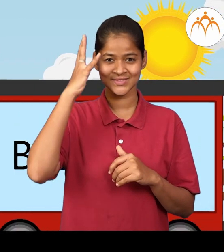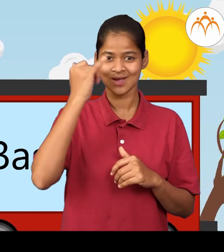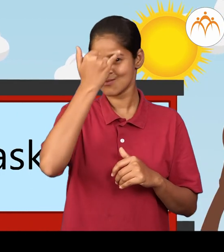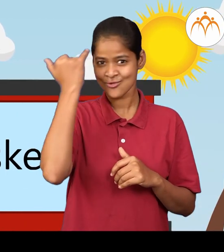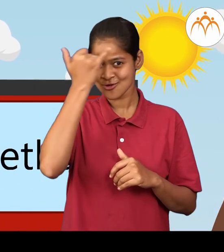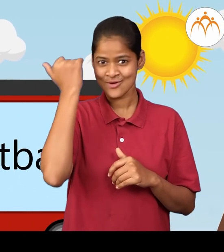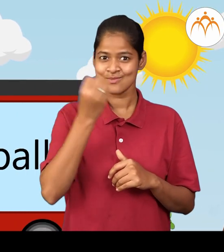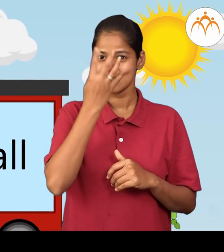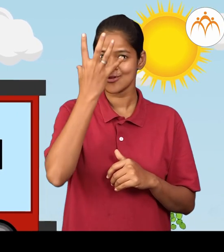sunflower,